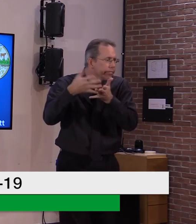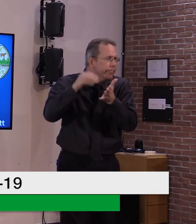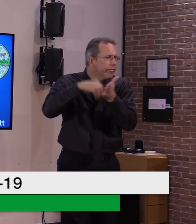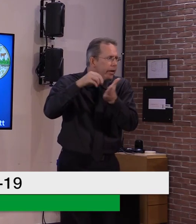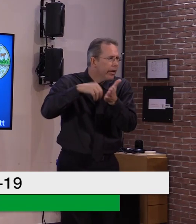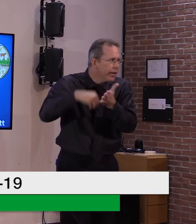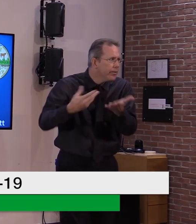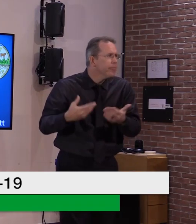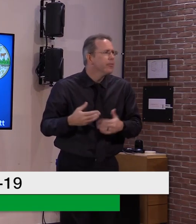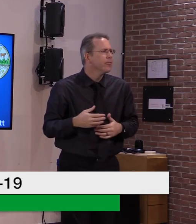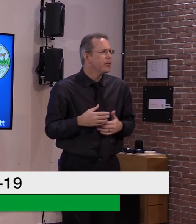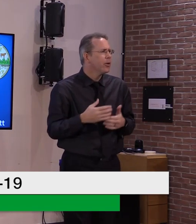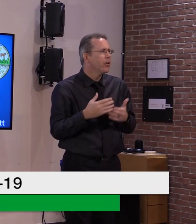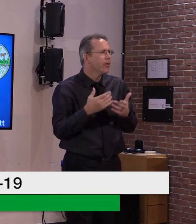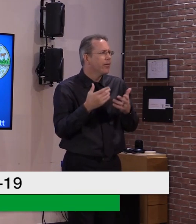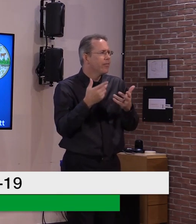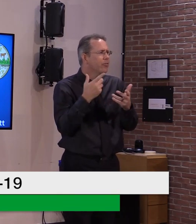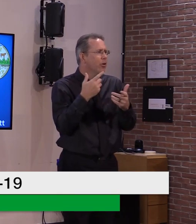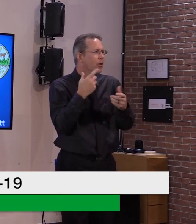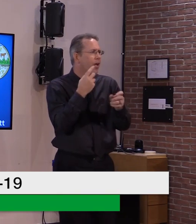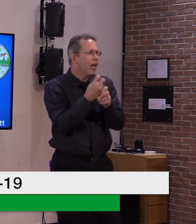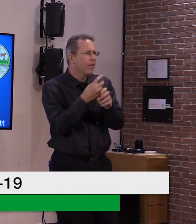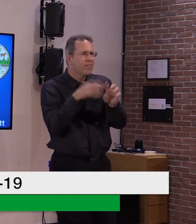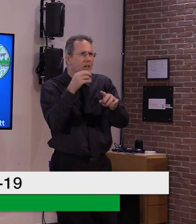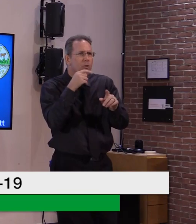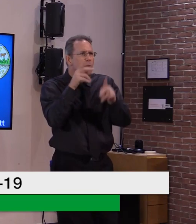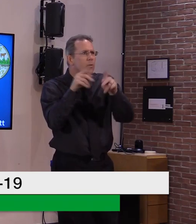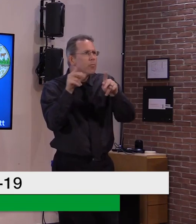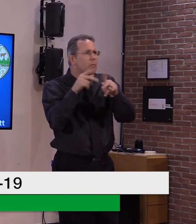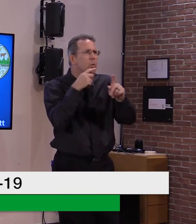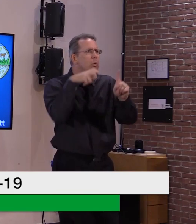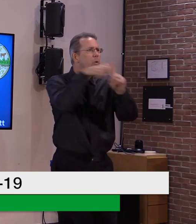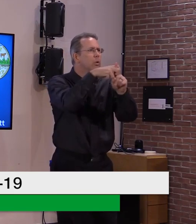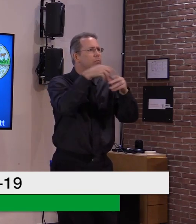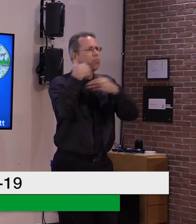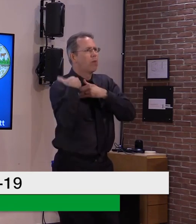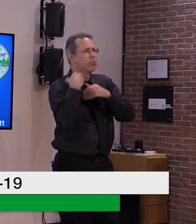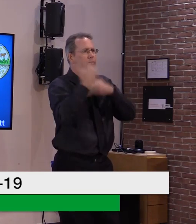longer to get there but at the end of the day almost all of them did